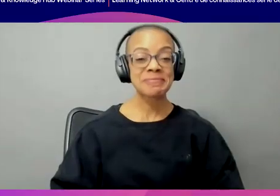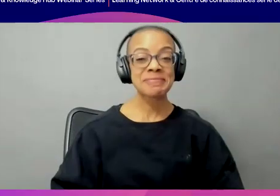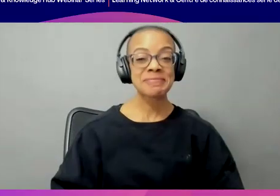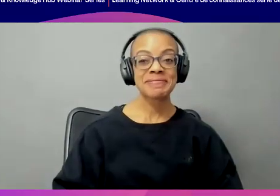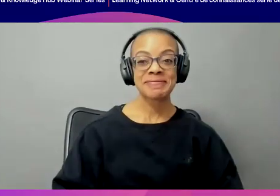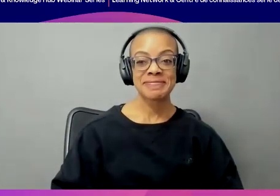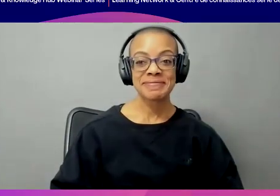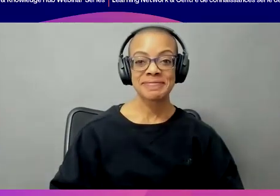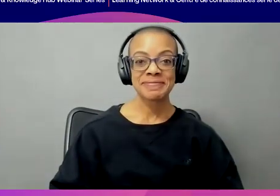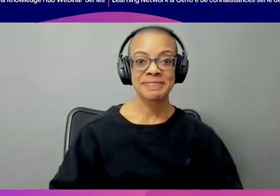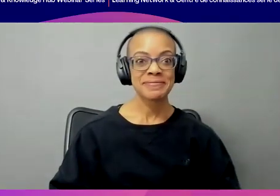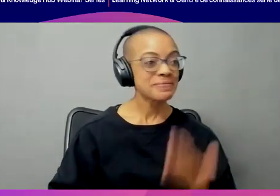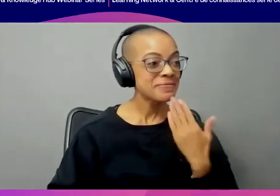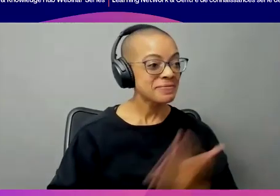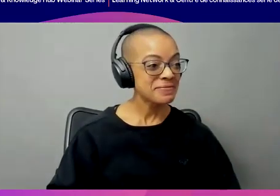Okay, thank you.